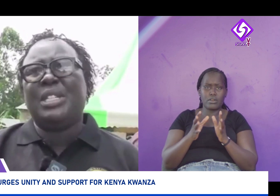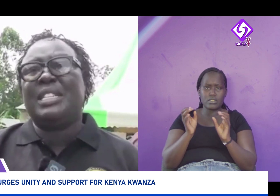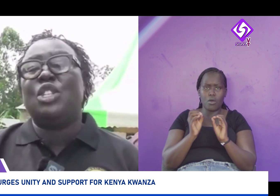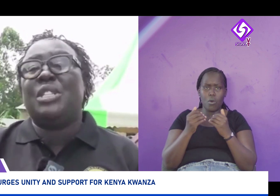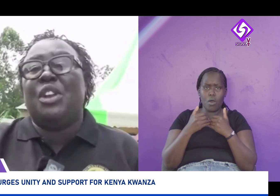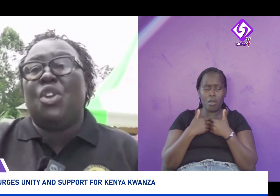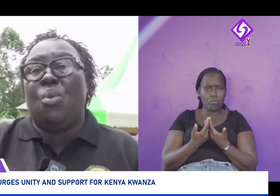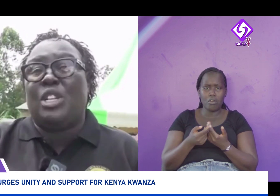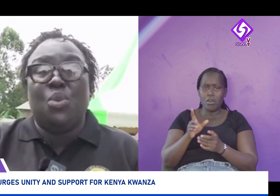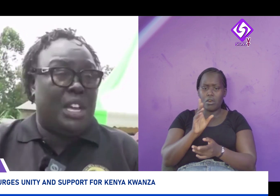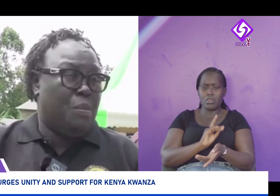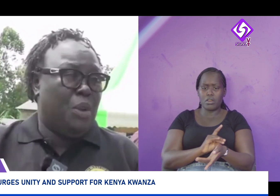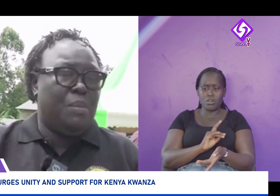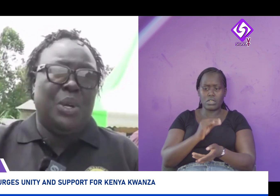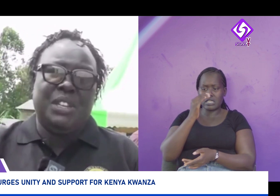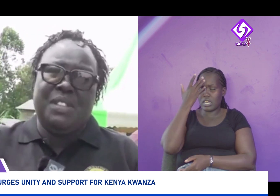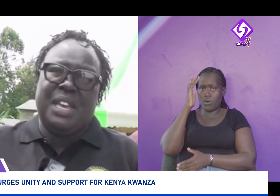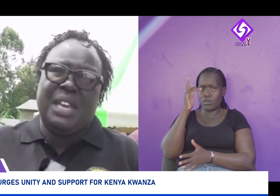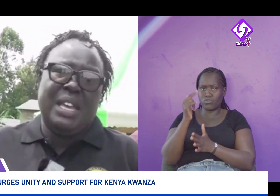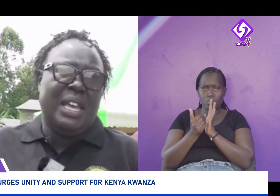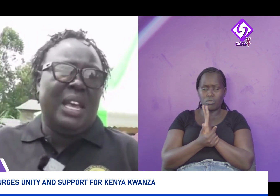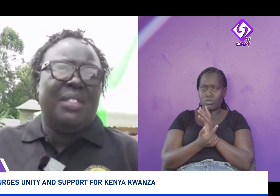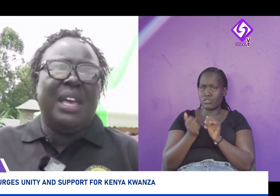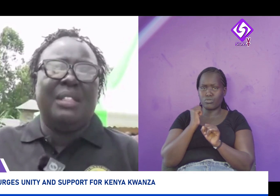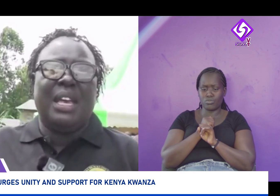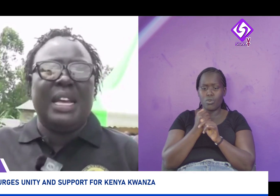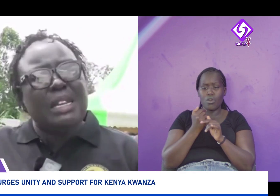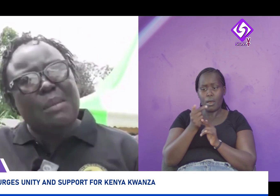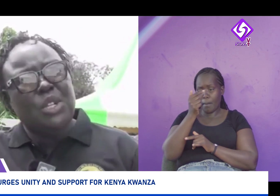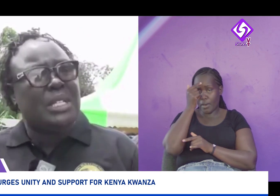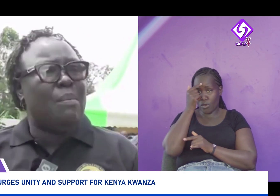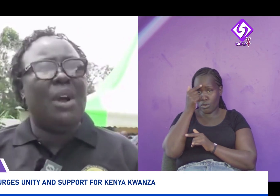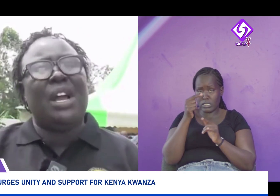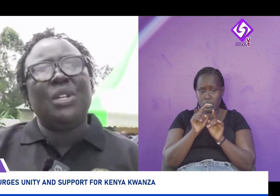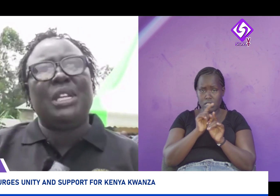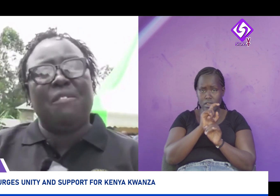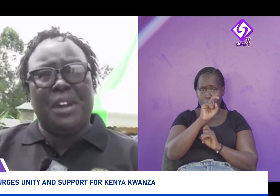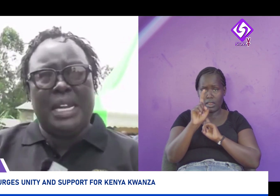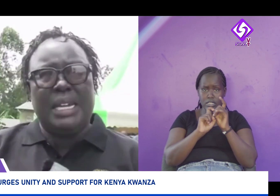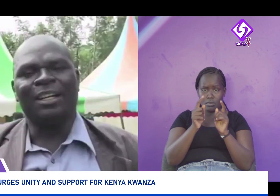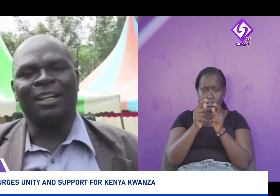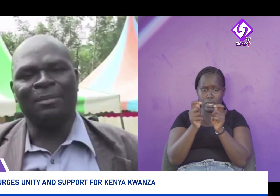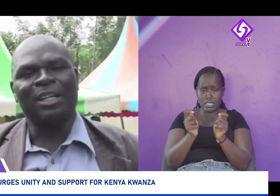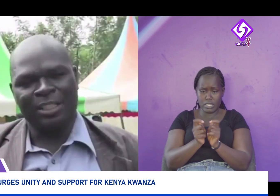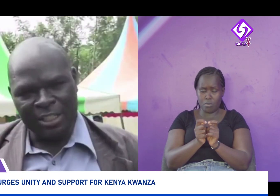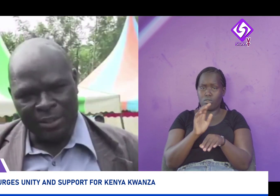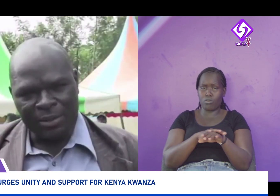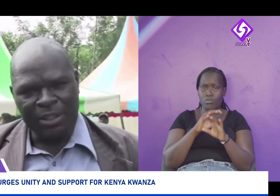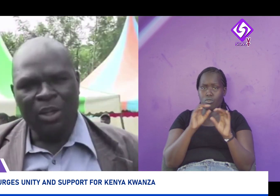doctors do not even know what to do with the cripple because even the examination table are not friendly. Kakamega Channel,